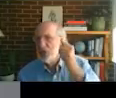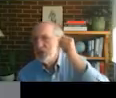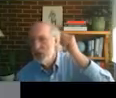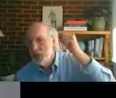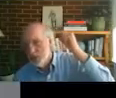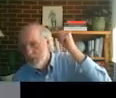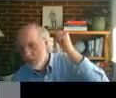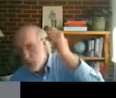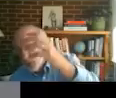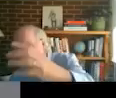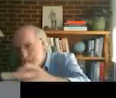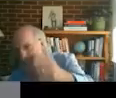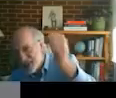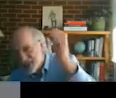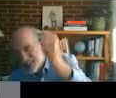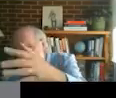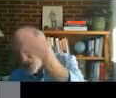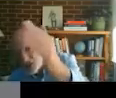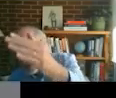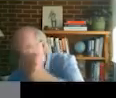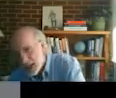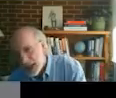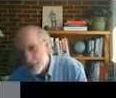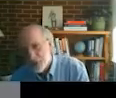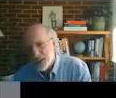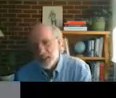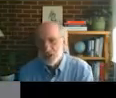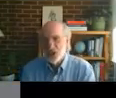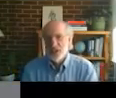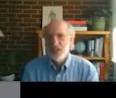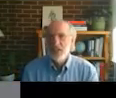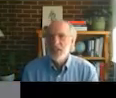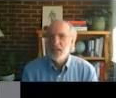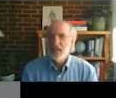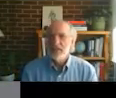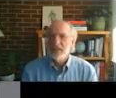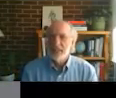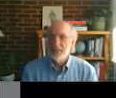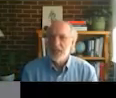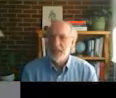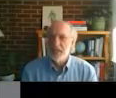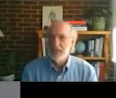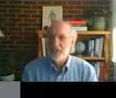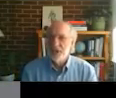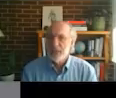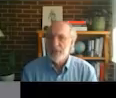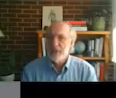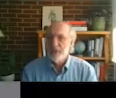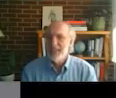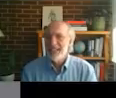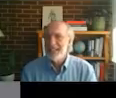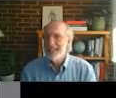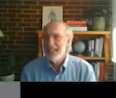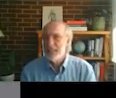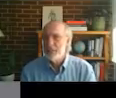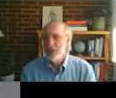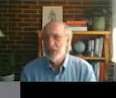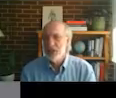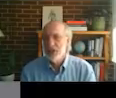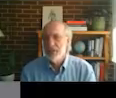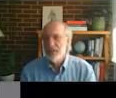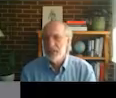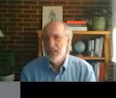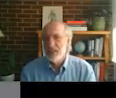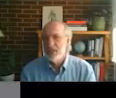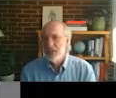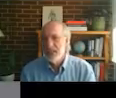production to more precise production. The same kind of shaping from inexact